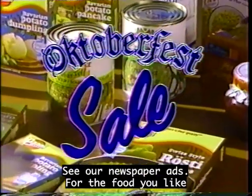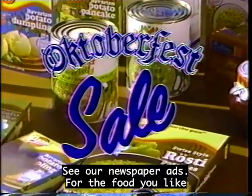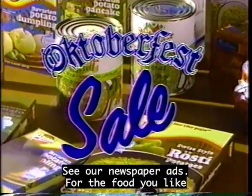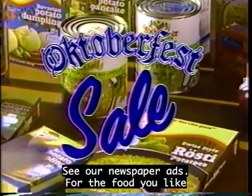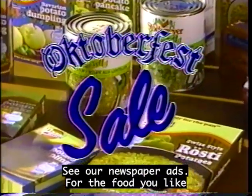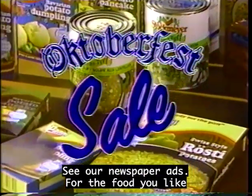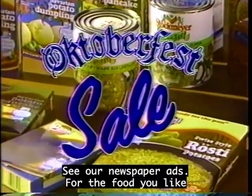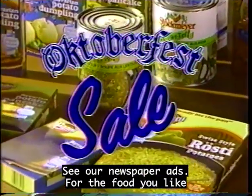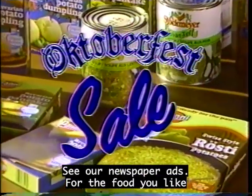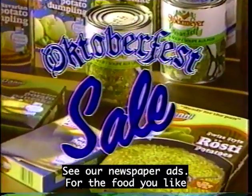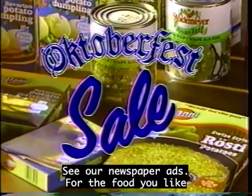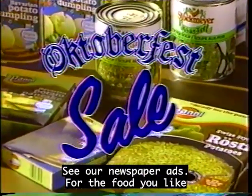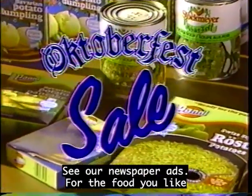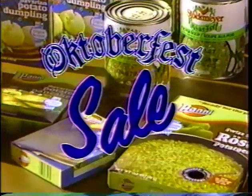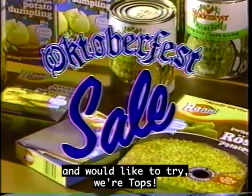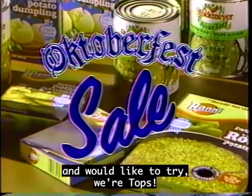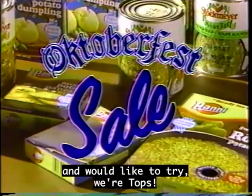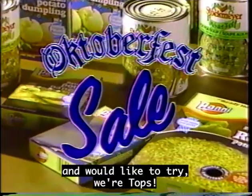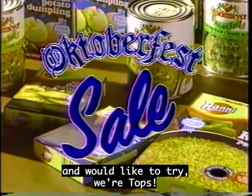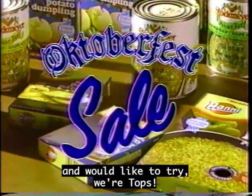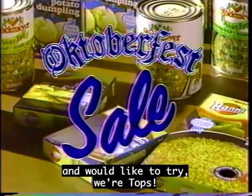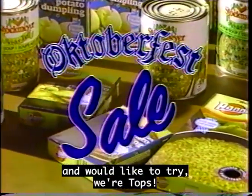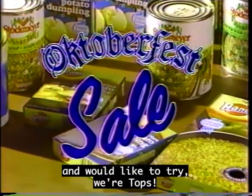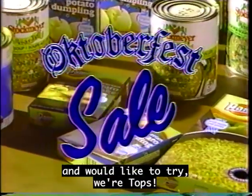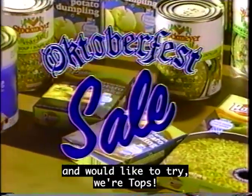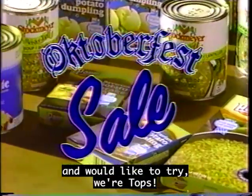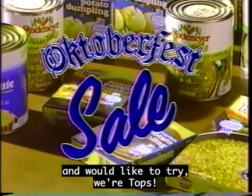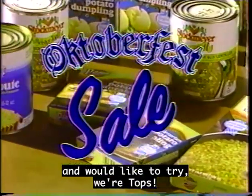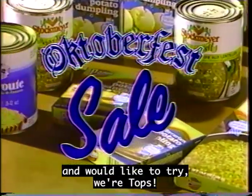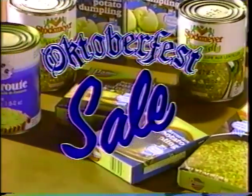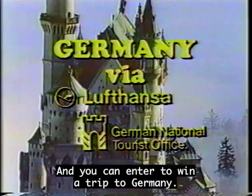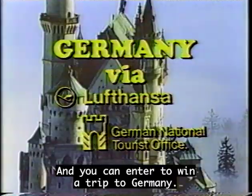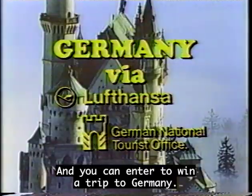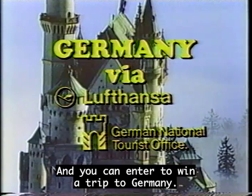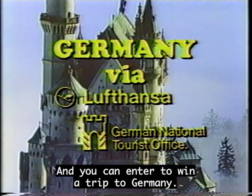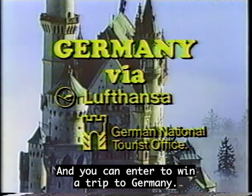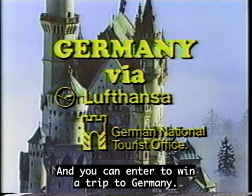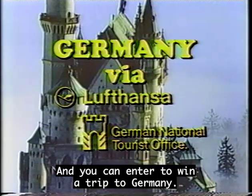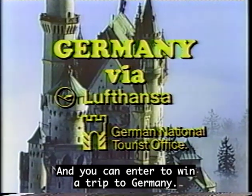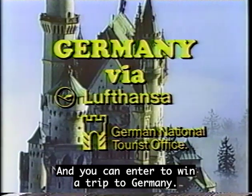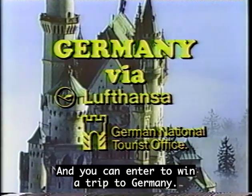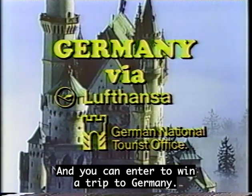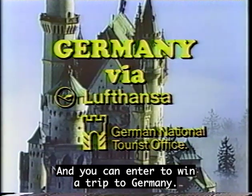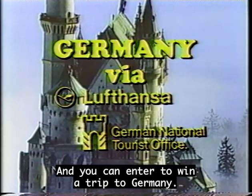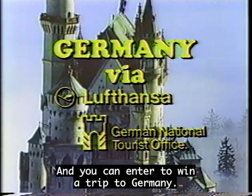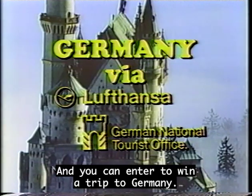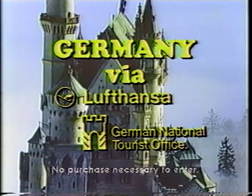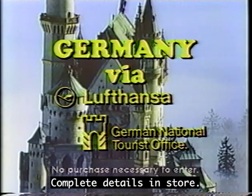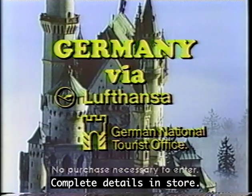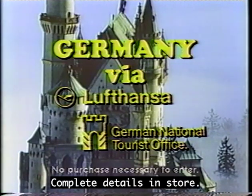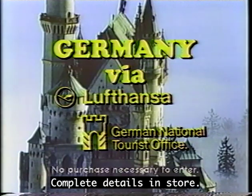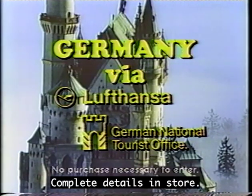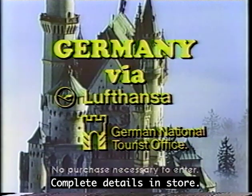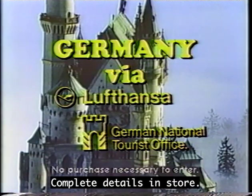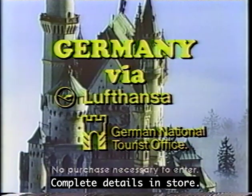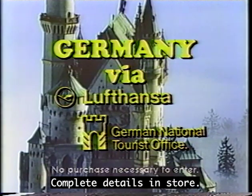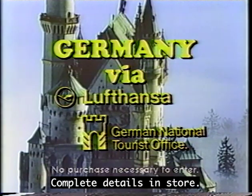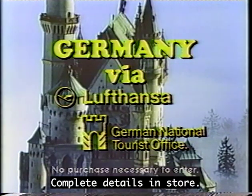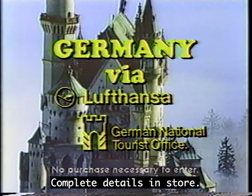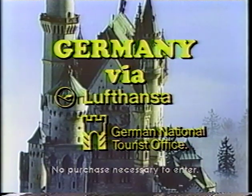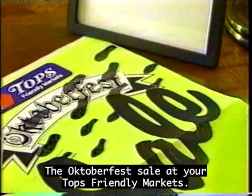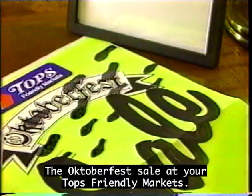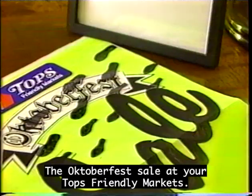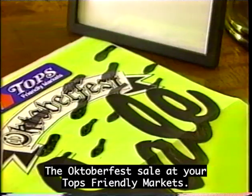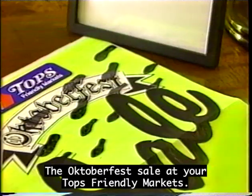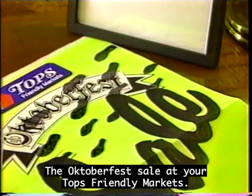See our newspaper ads. For the foods you like and would like to try, we're Tops. And you can enter to win a trip to Germany. Complete details in